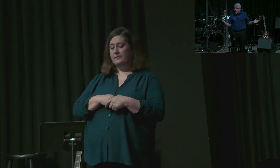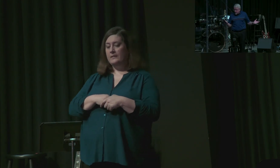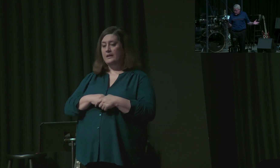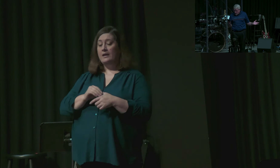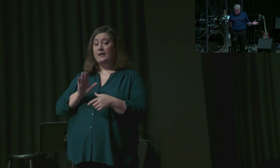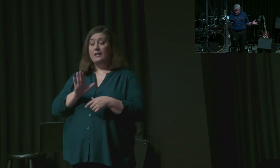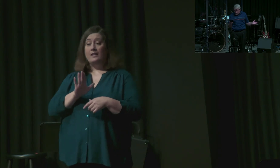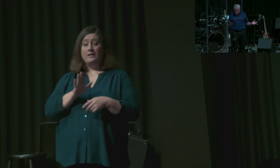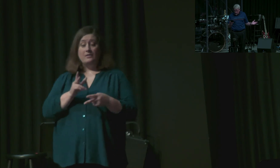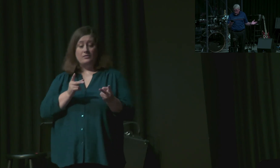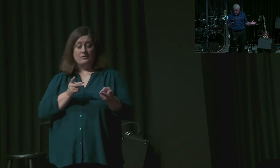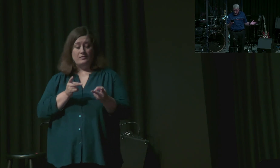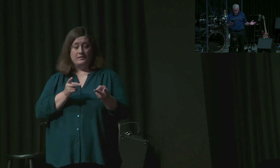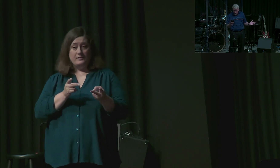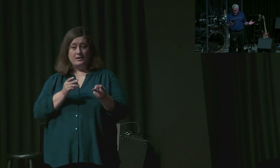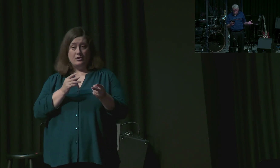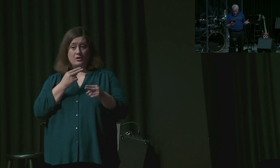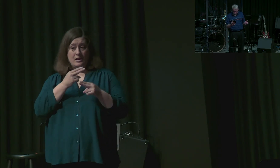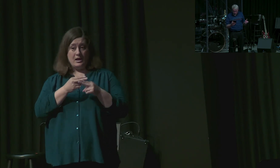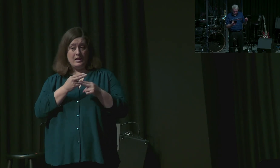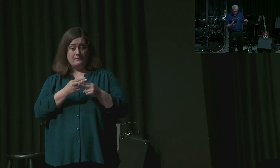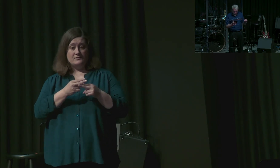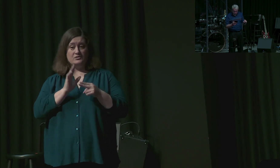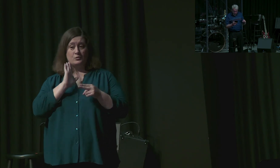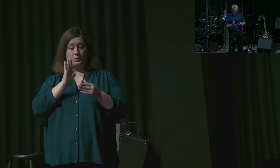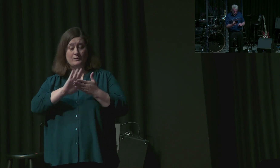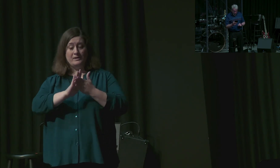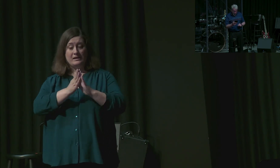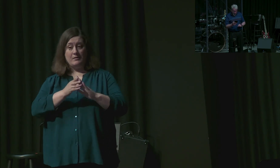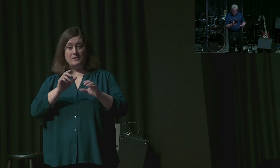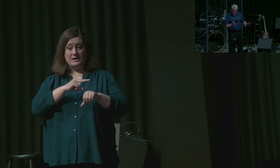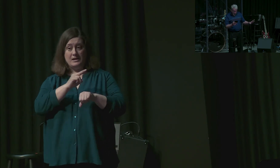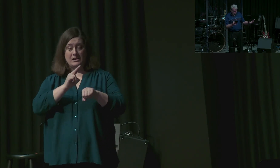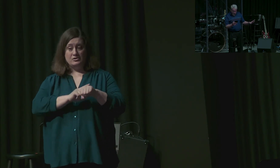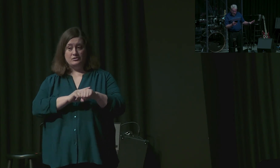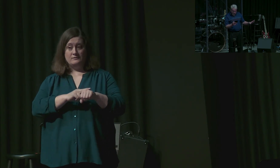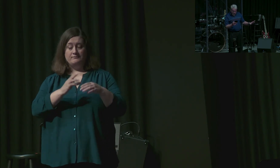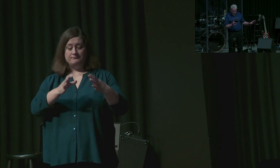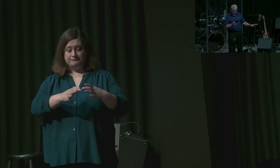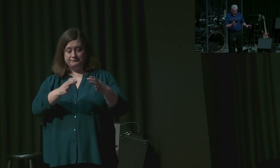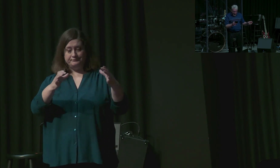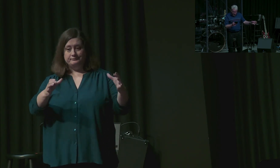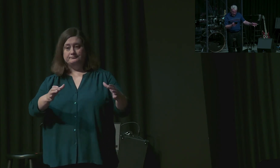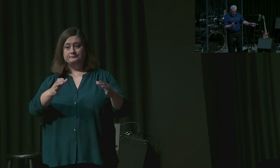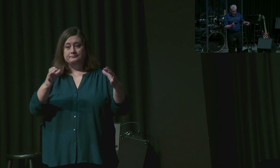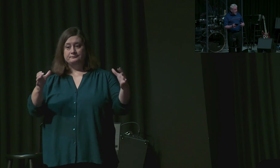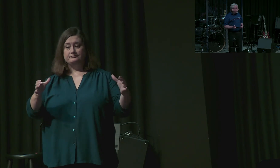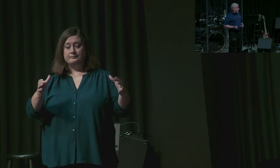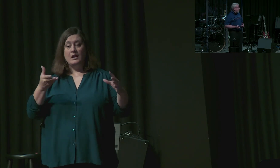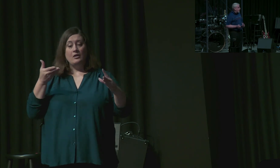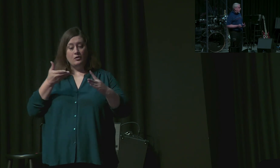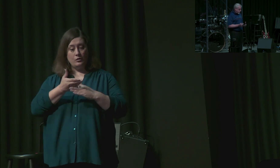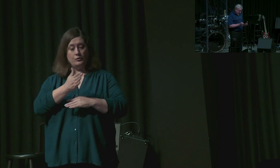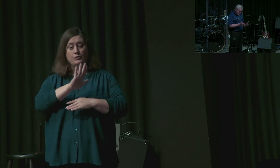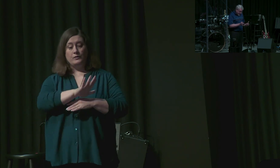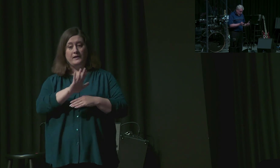would unfold. Not just through them alone, but certainly through them as well. The covenant blessing would